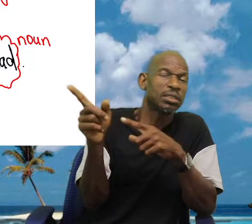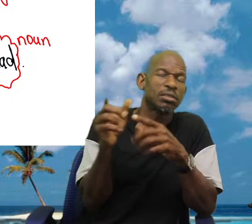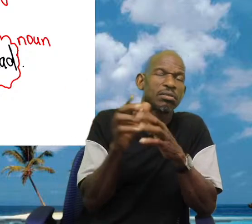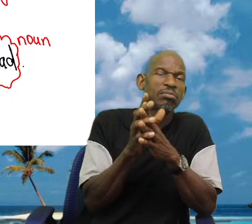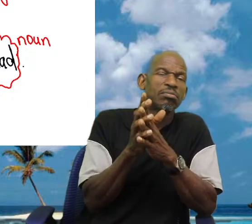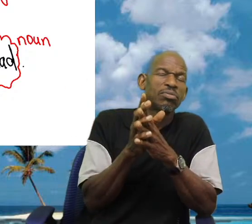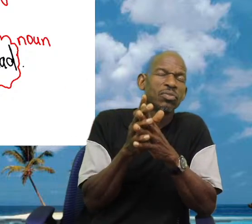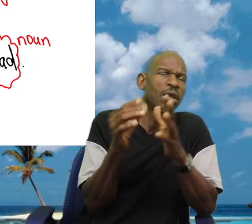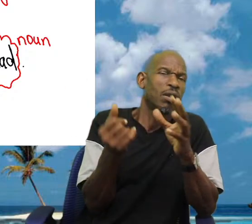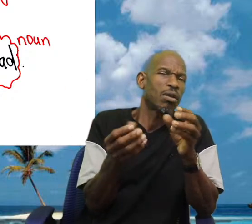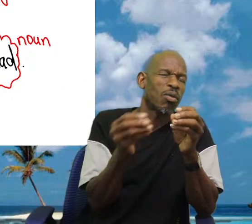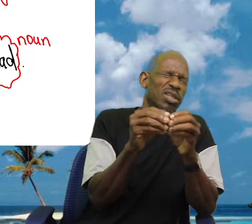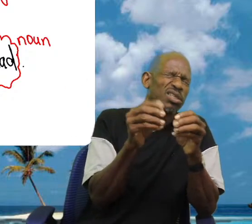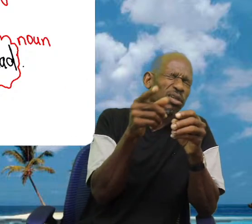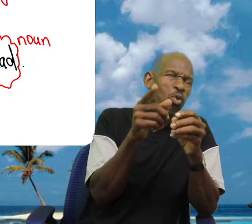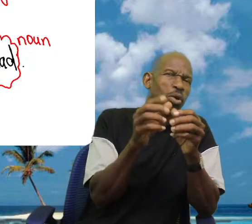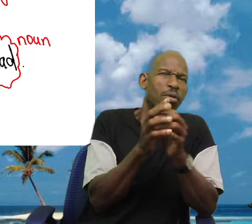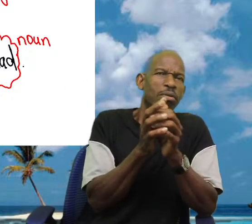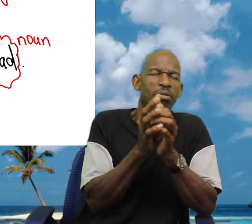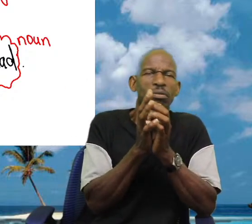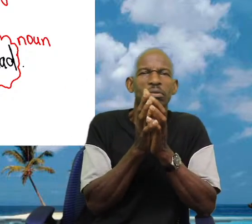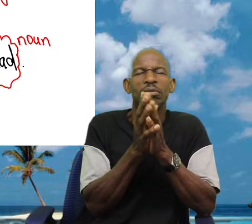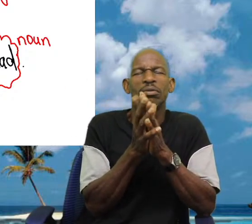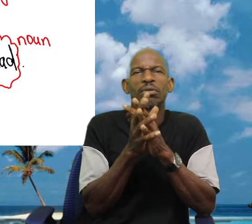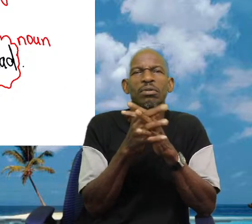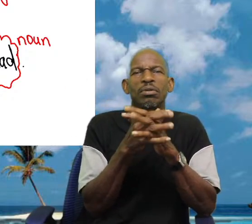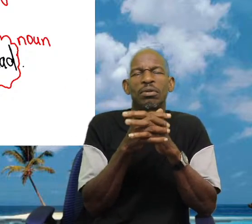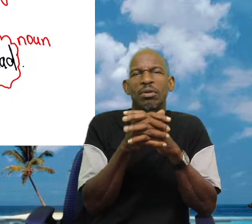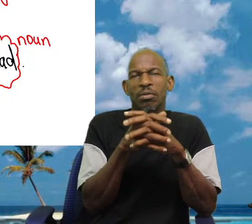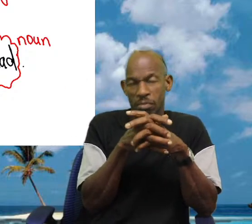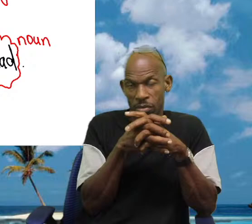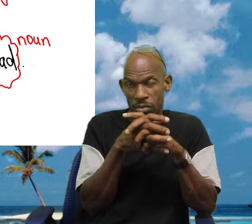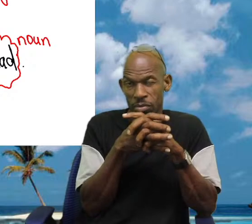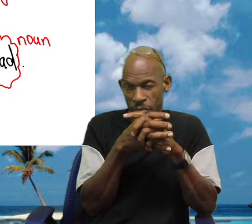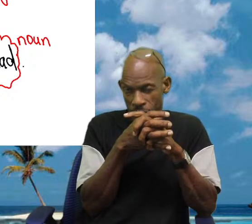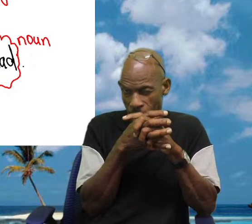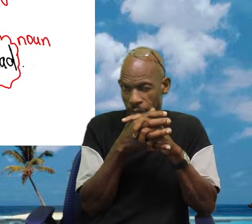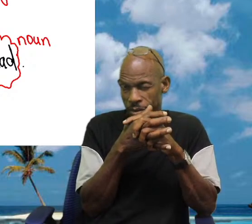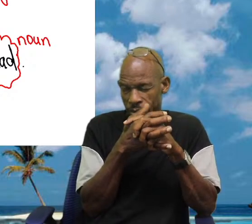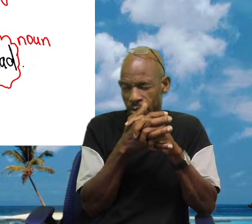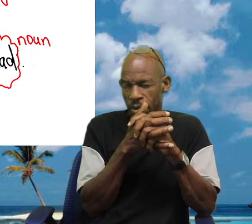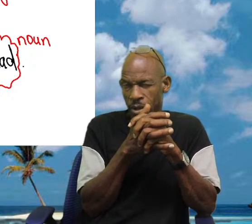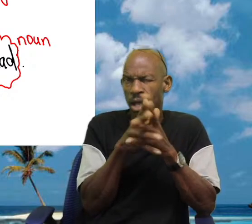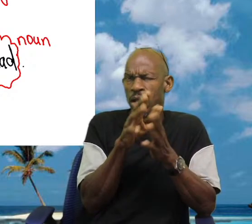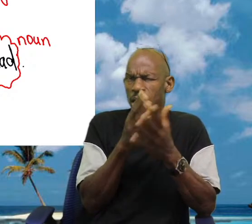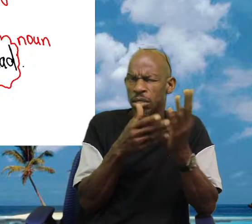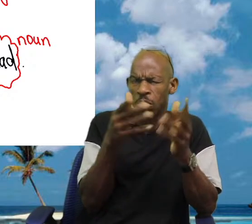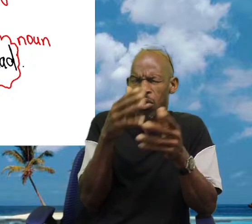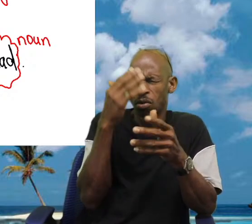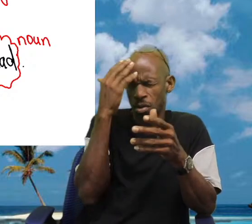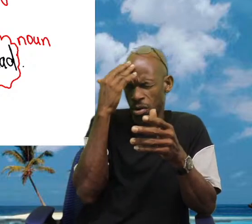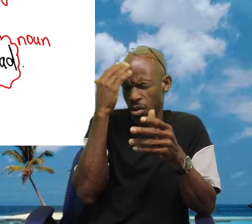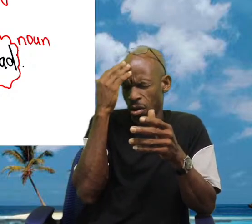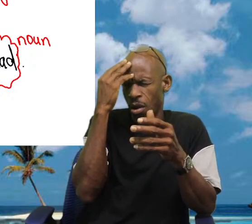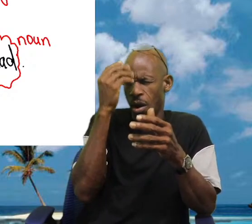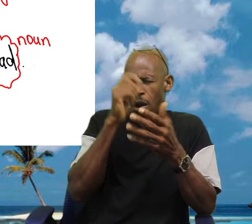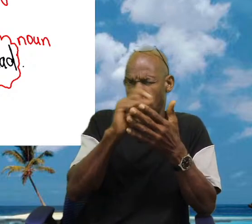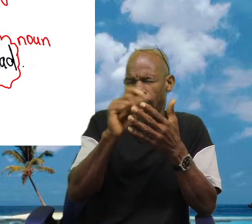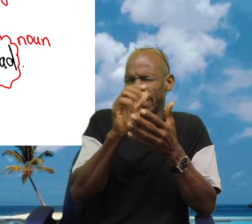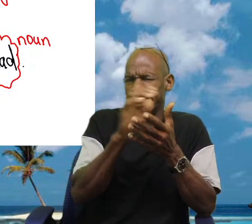All right. So because you all wrote that way, because you are familiar with using it certain ways,